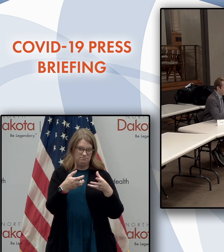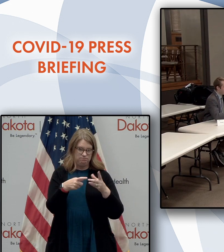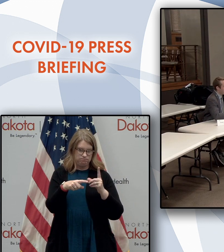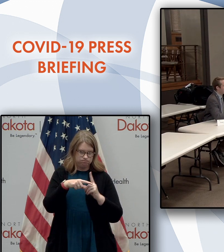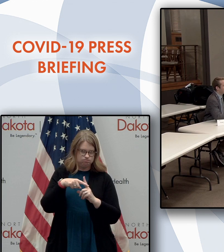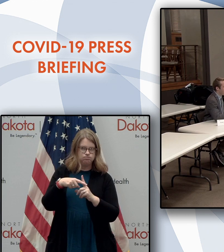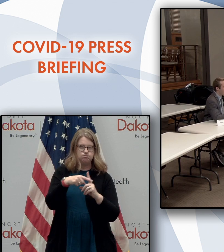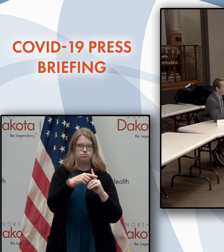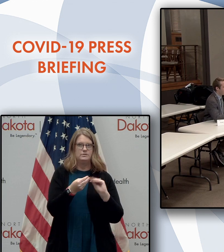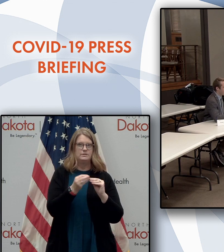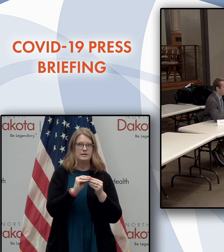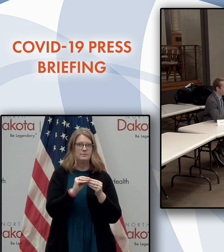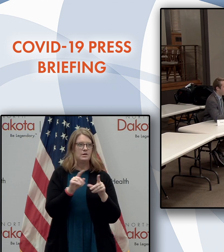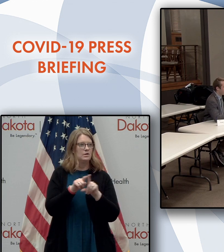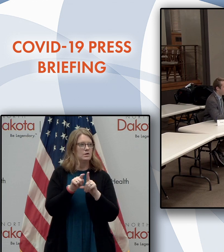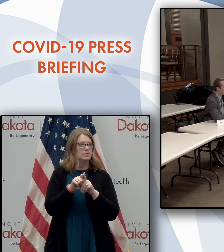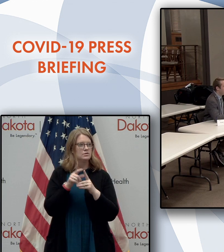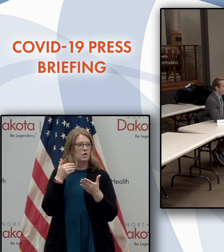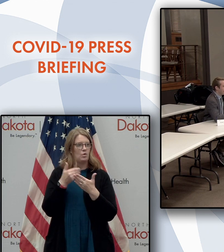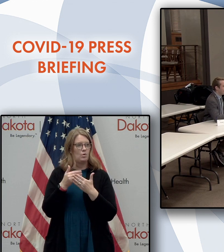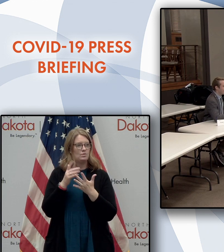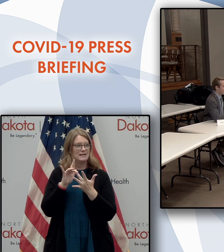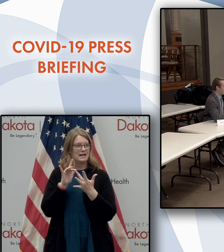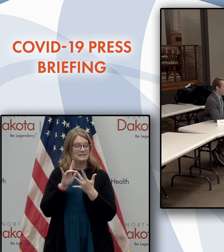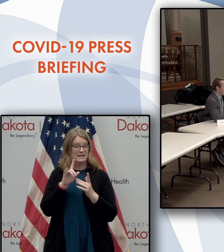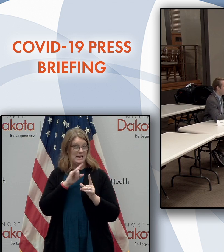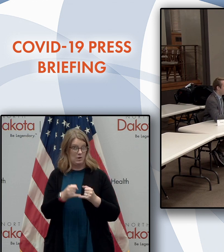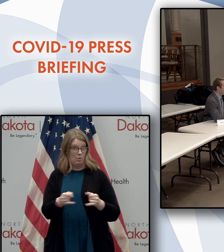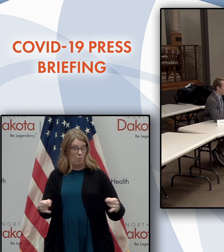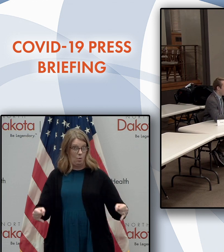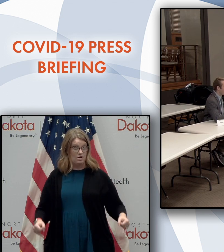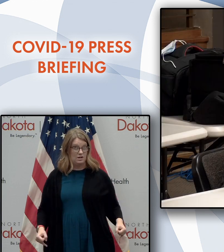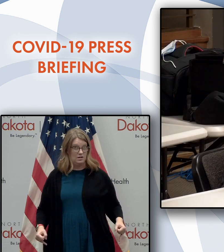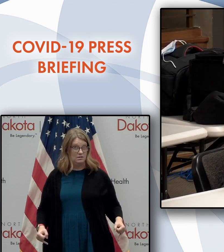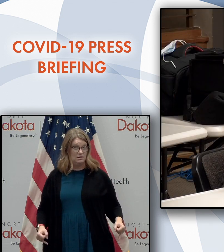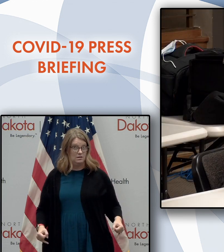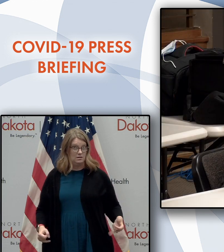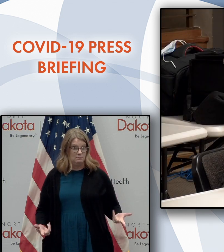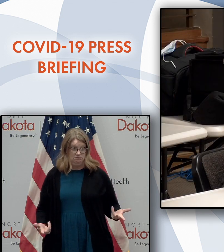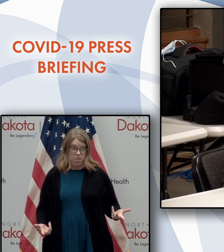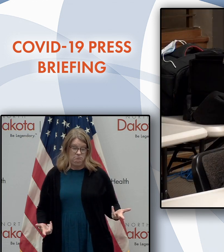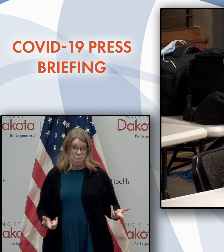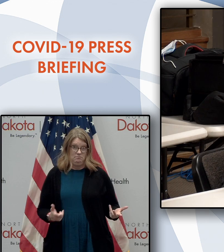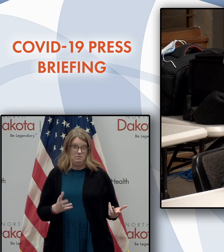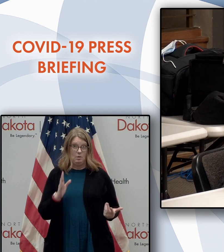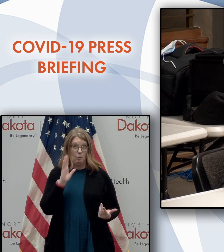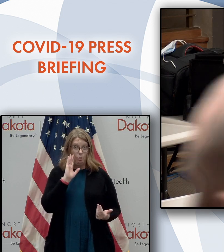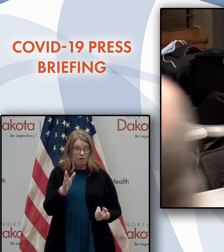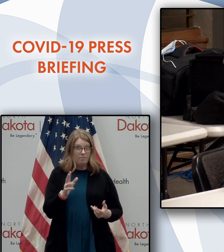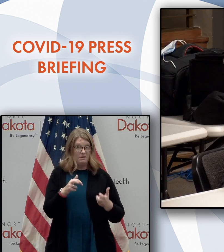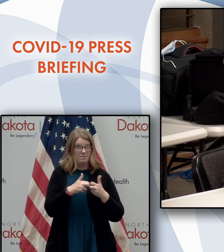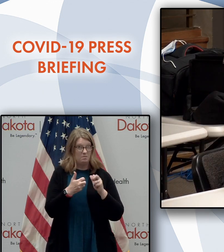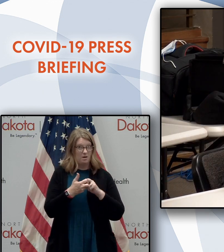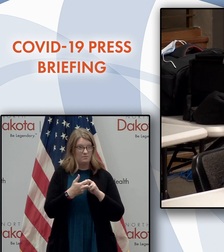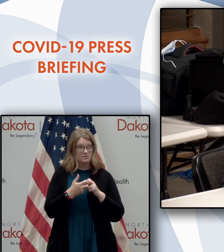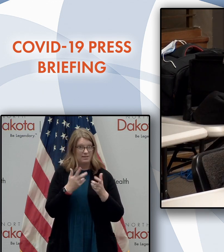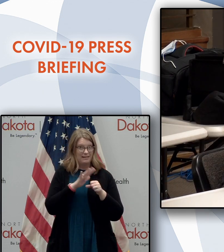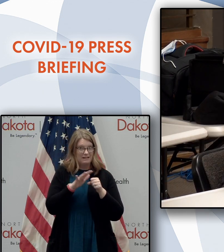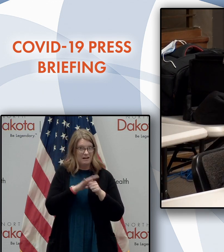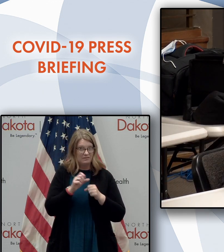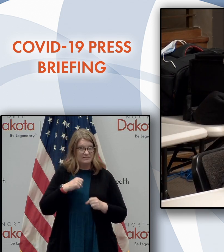close contact quarantine order, is staffing going to be a concern in the near